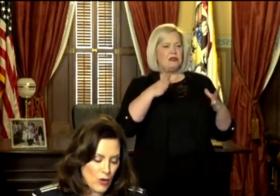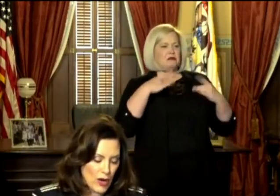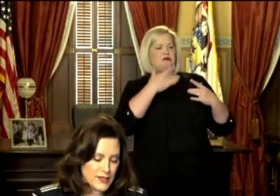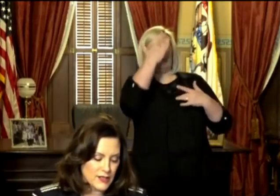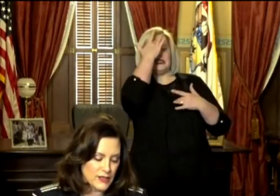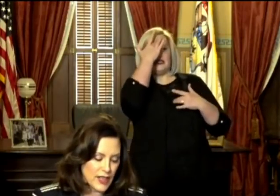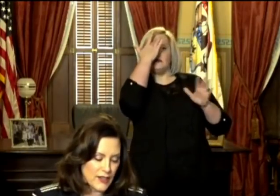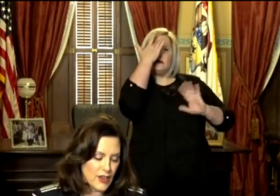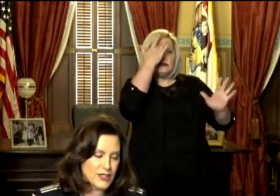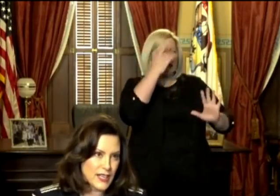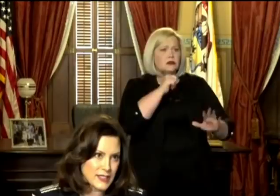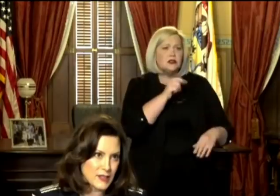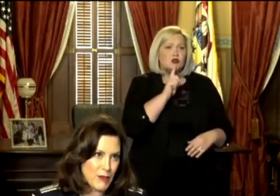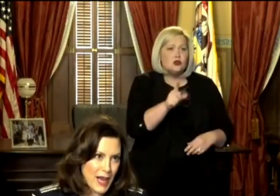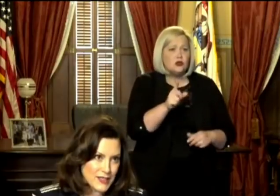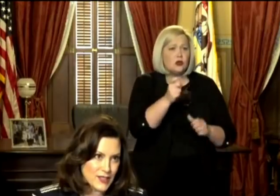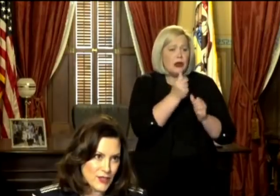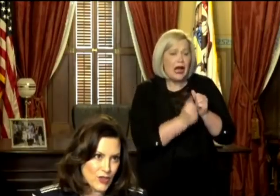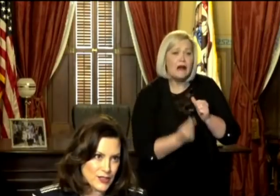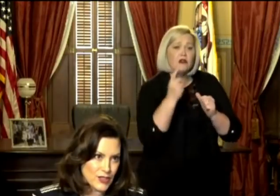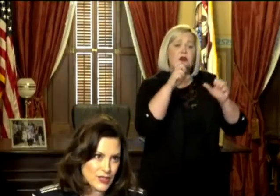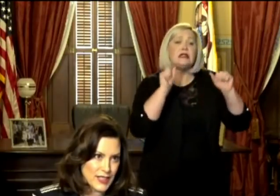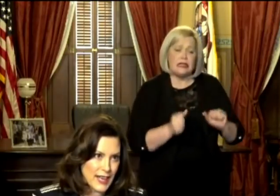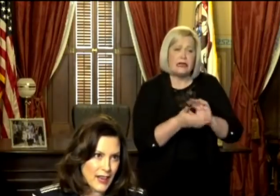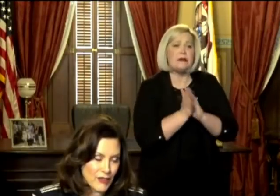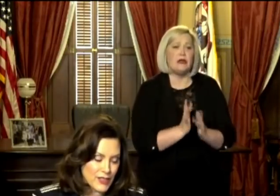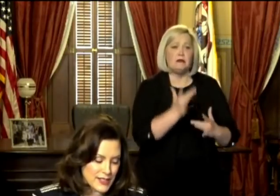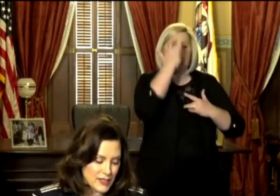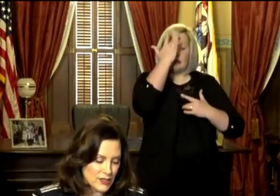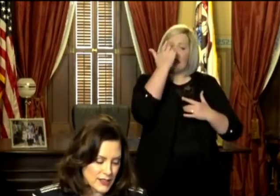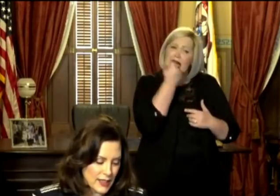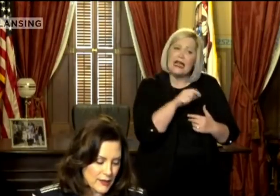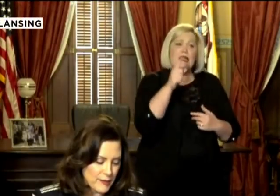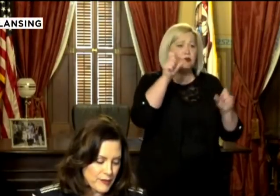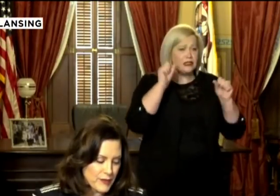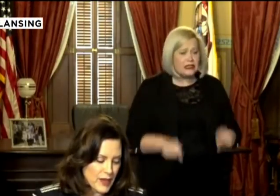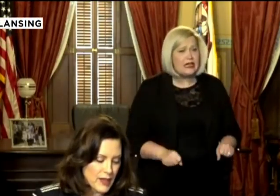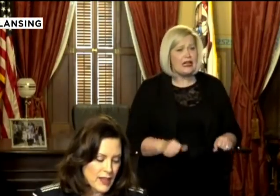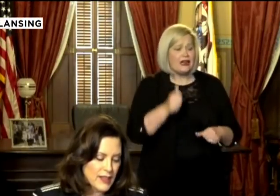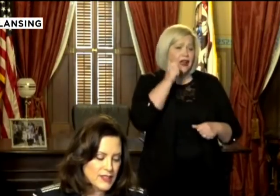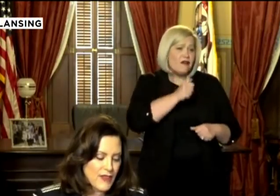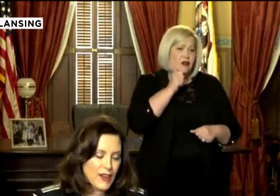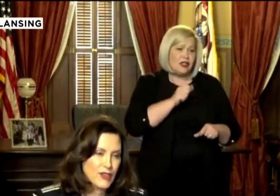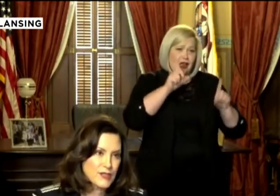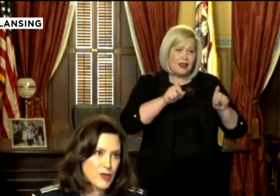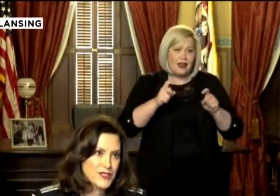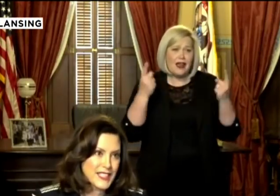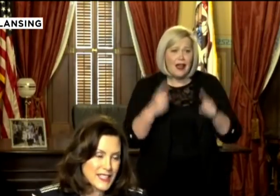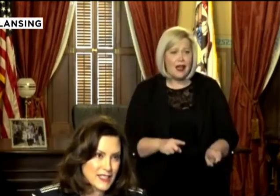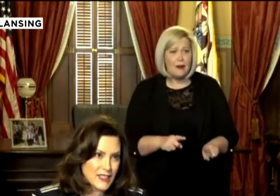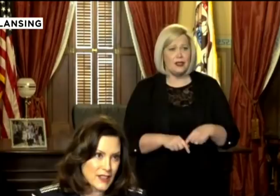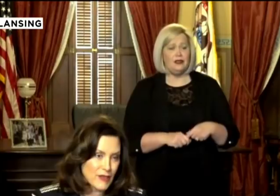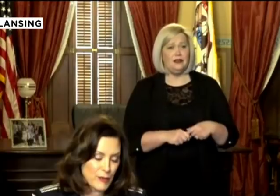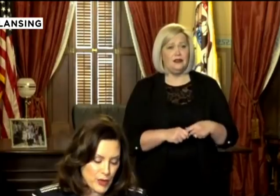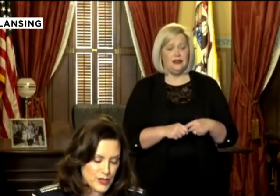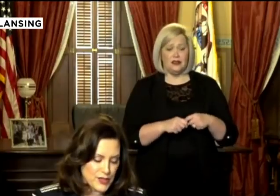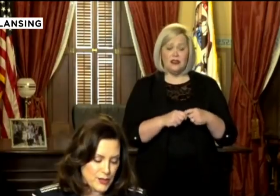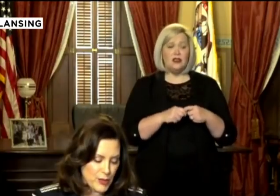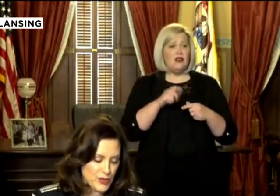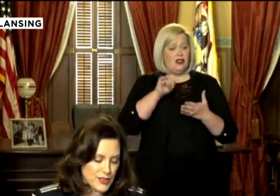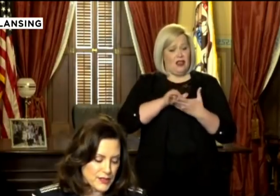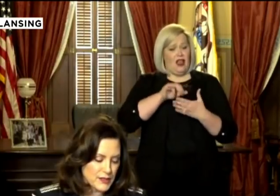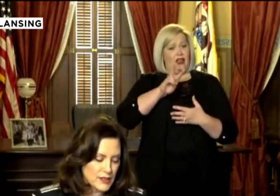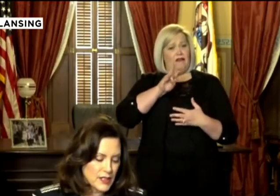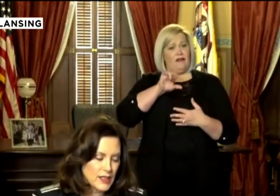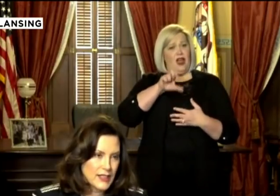ages and all walks of life are testing positive across our state every single day. This virus moves easily from